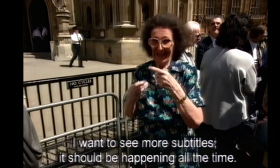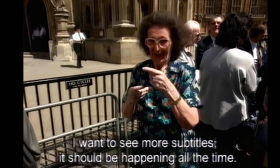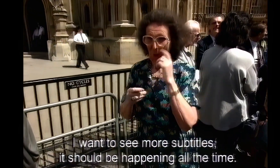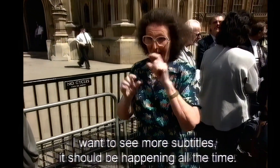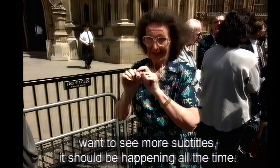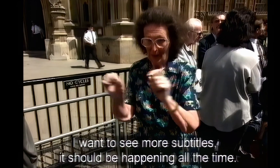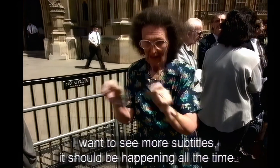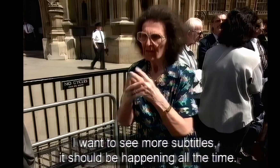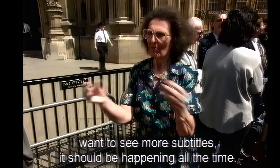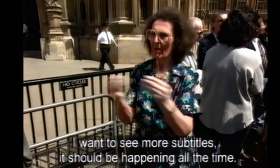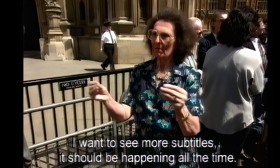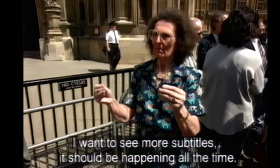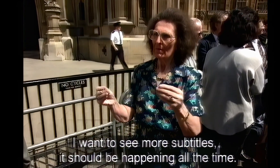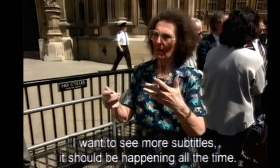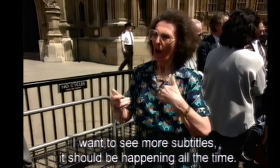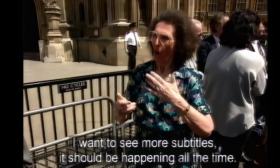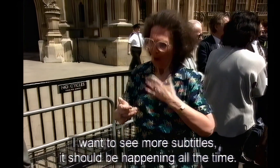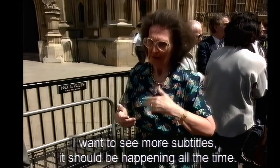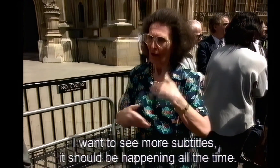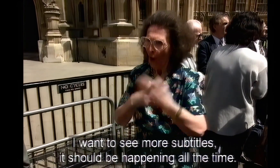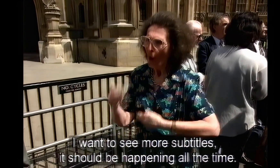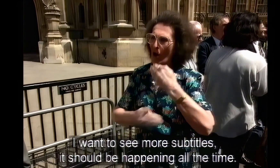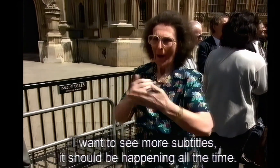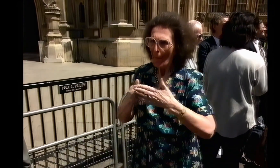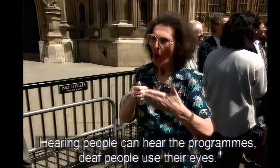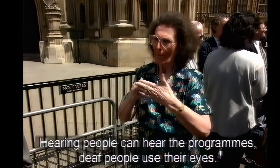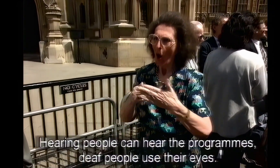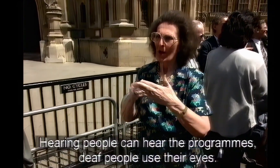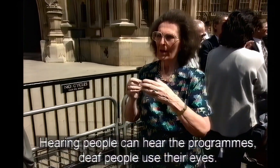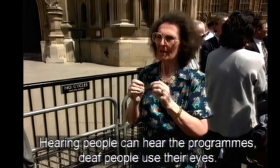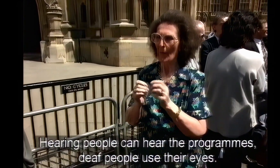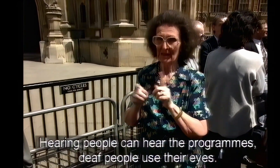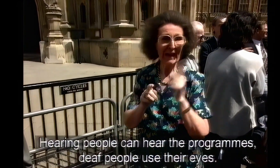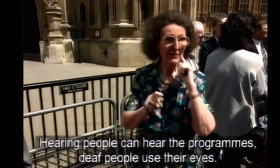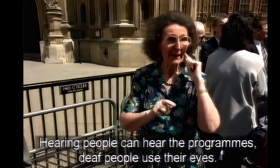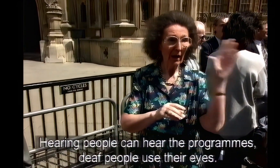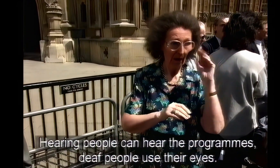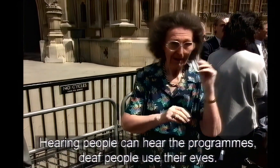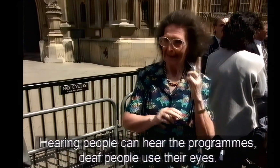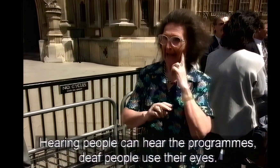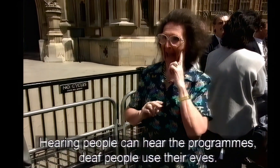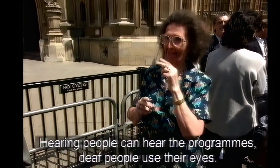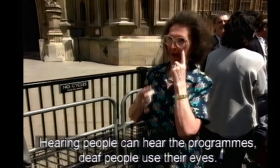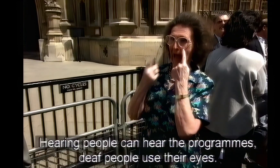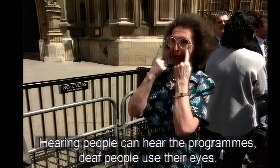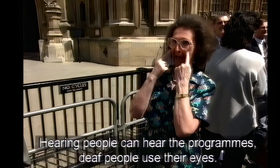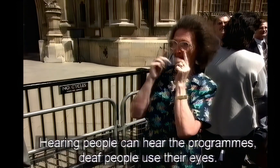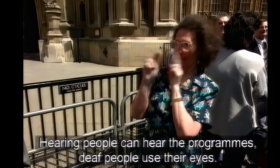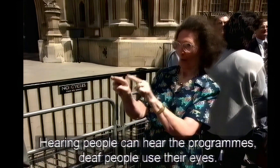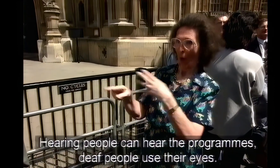I want to see more subtitles because I want to see more of it. I think this should be happening all the time. Hearing people are able to hear the programmes, deaf people use their eyes, so we